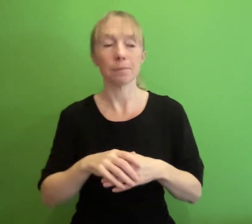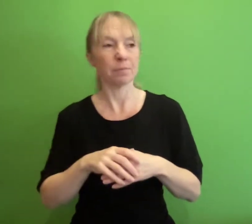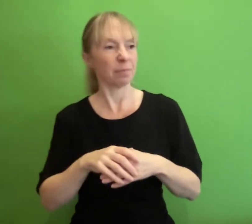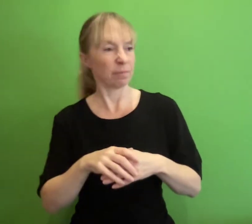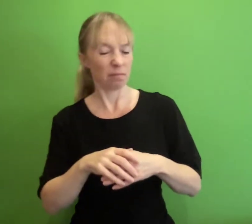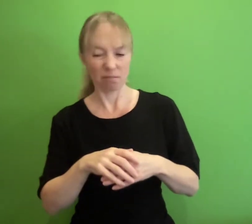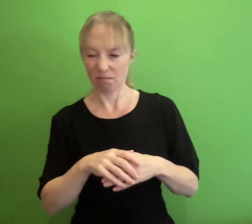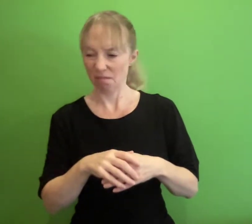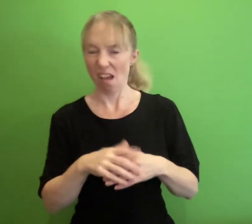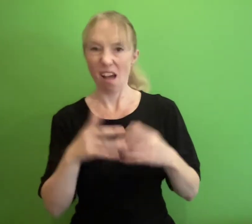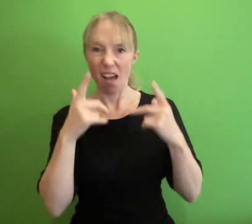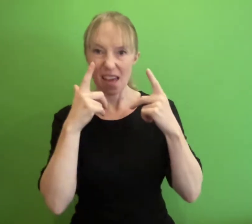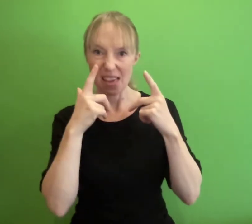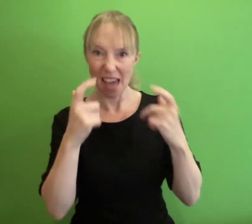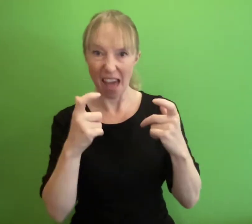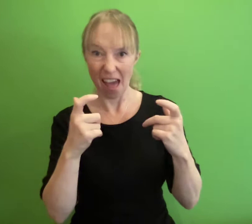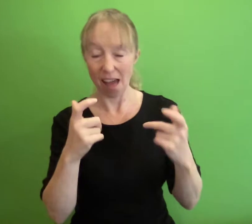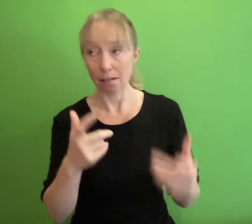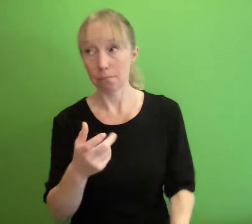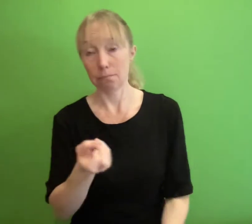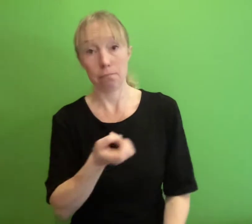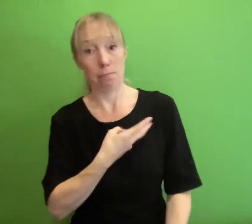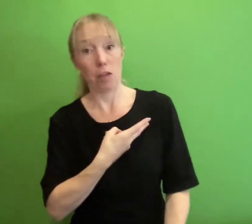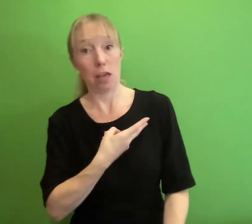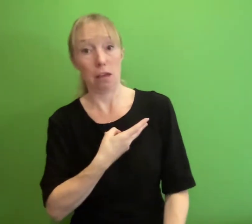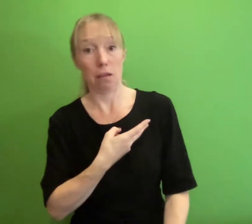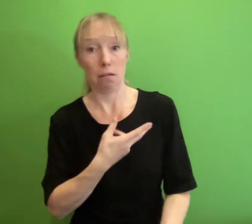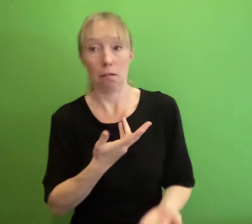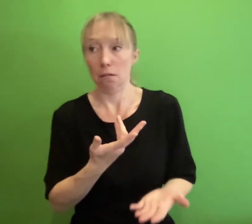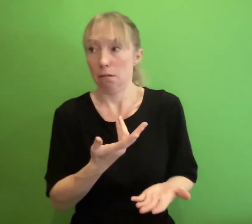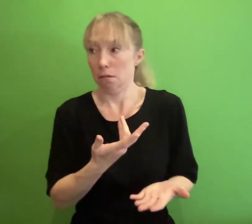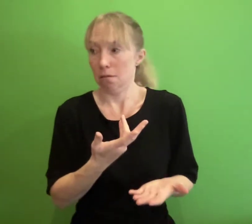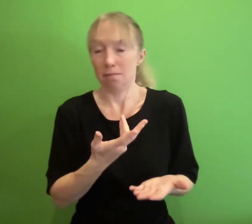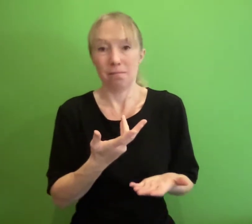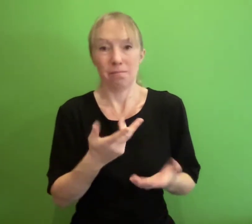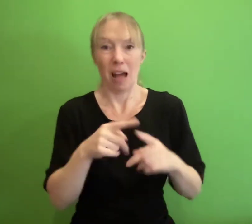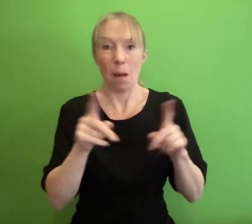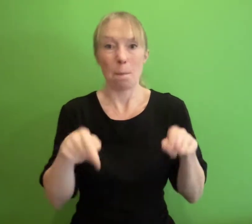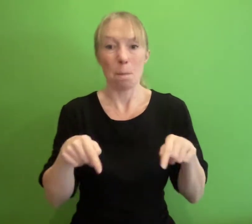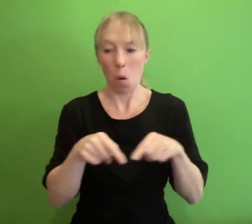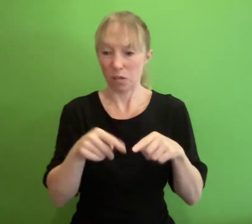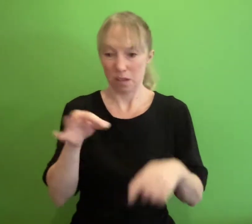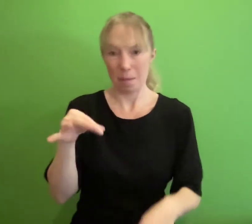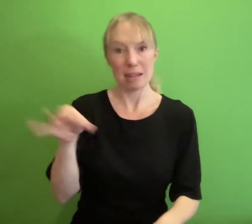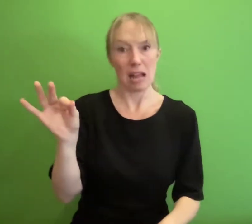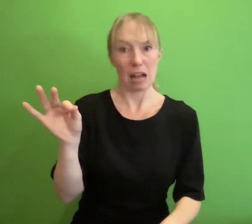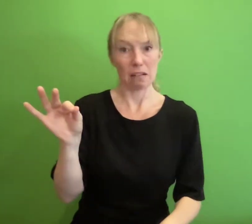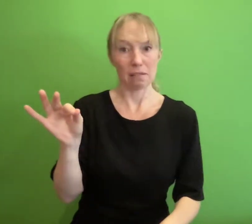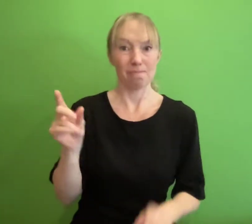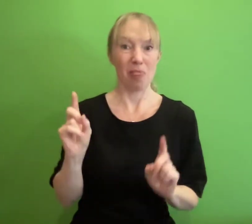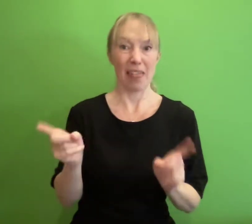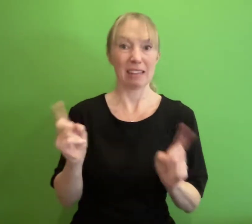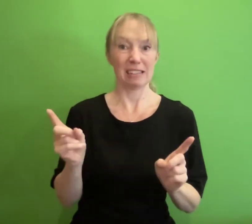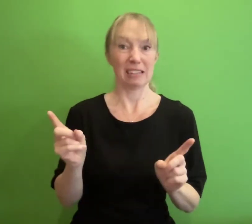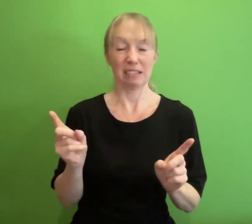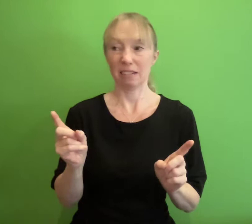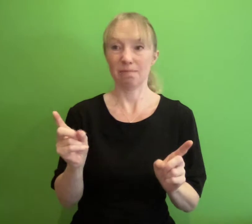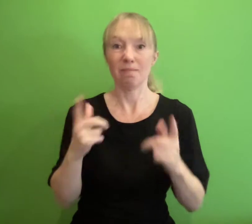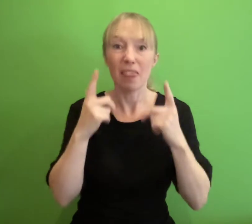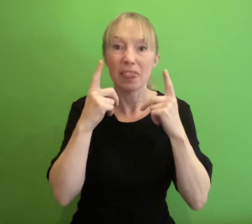it's so frustrating to feel like you're a box being ticked for diversity, and that's where the caring stops. Writers'